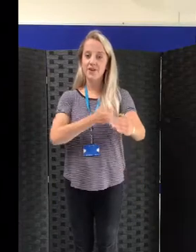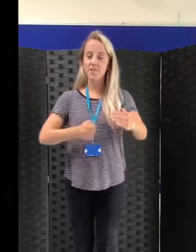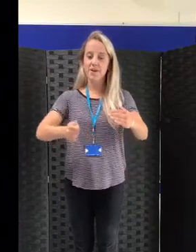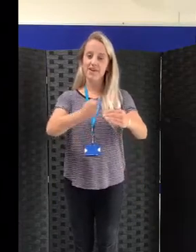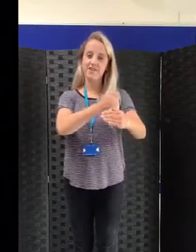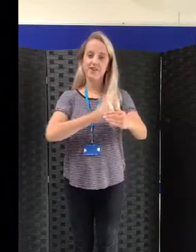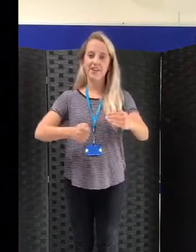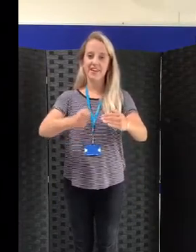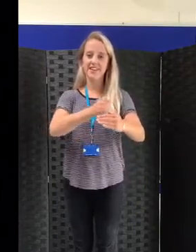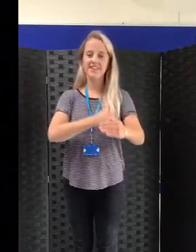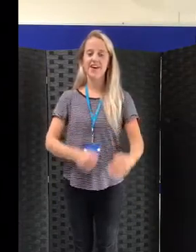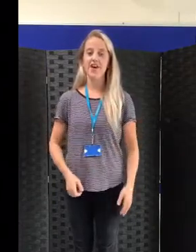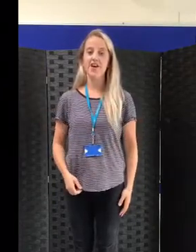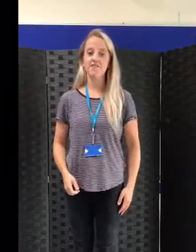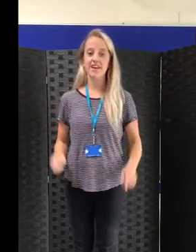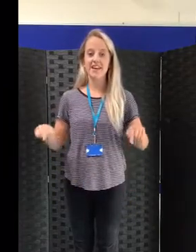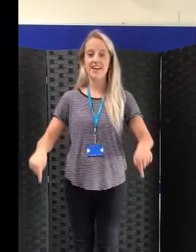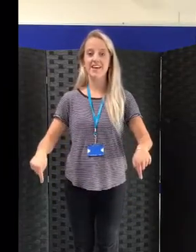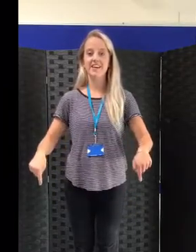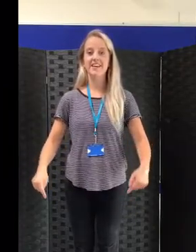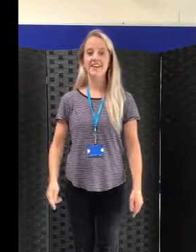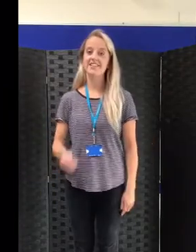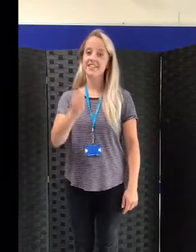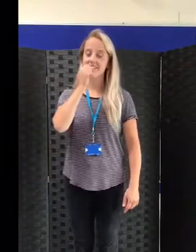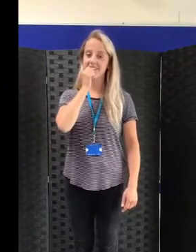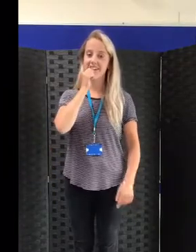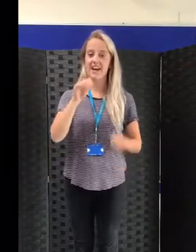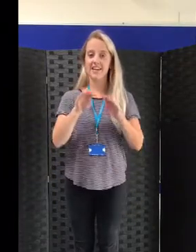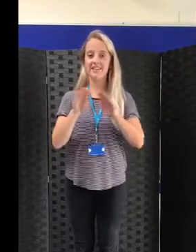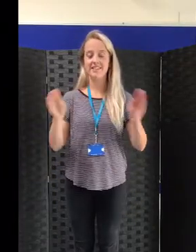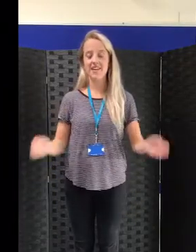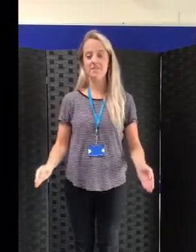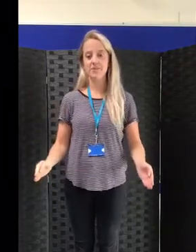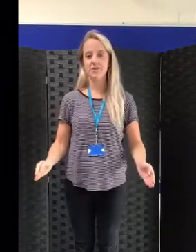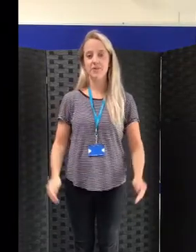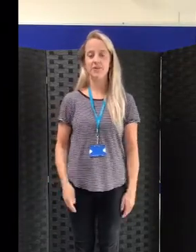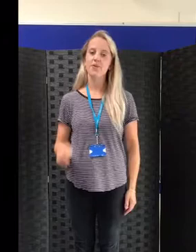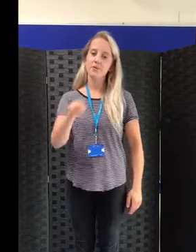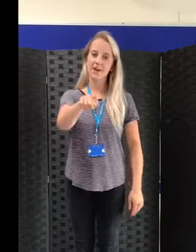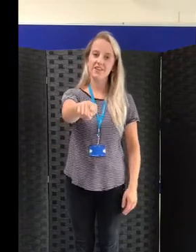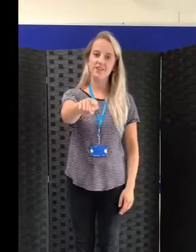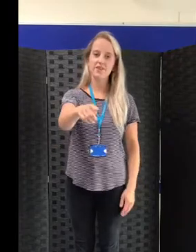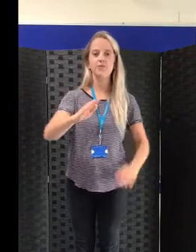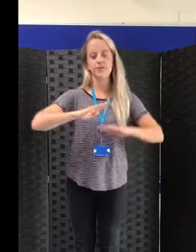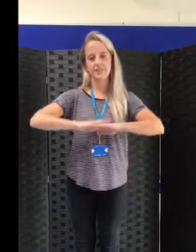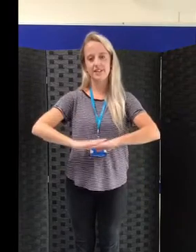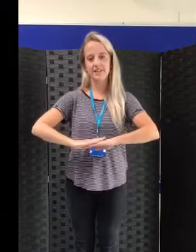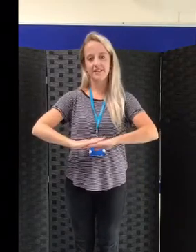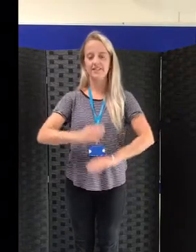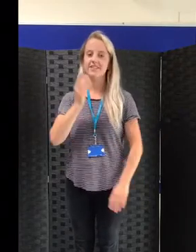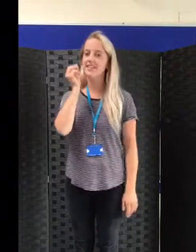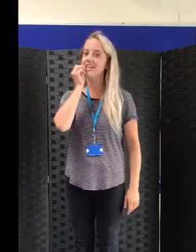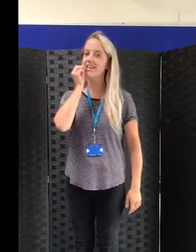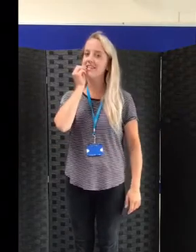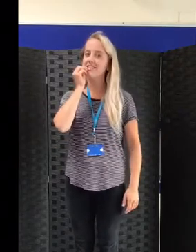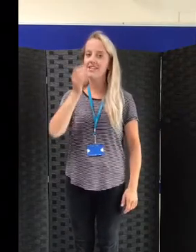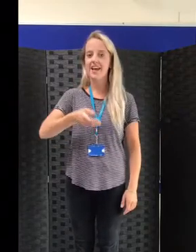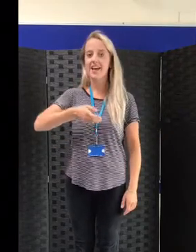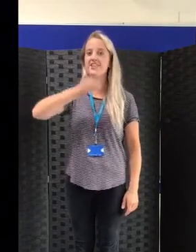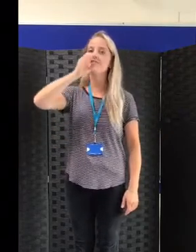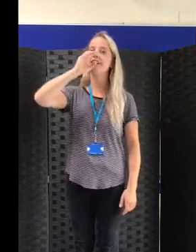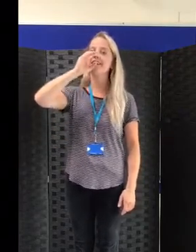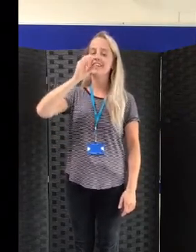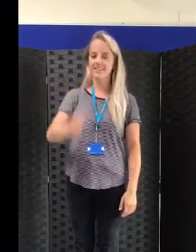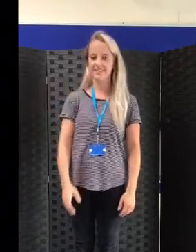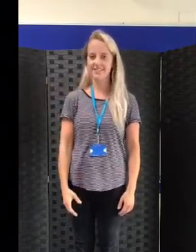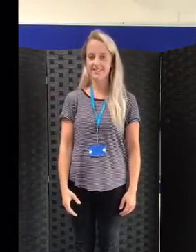And on the topic of cooking, over here is our snack table where you will sit to eat